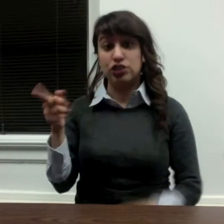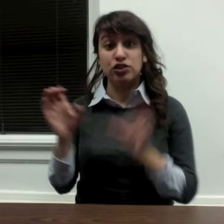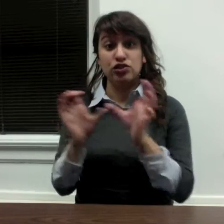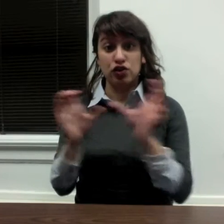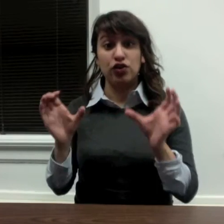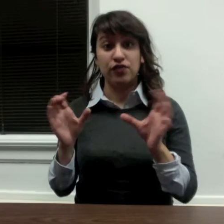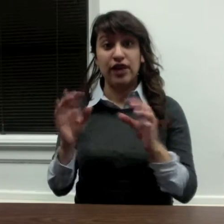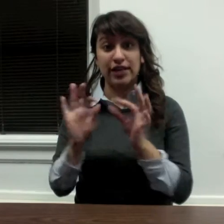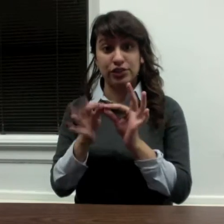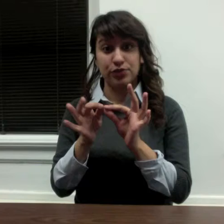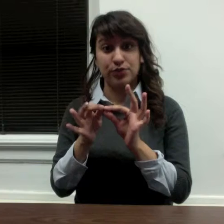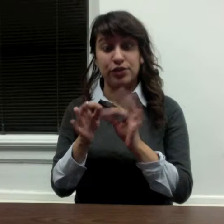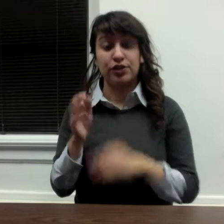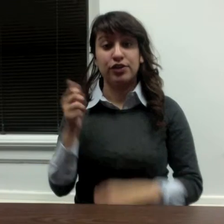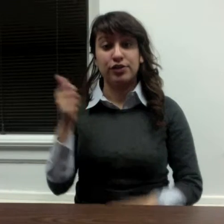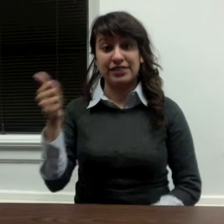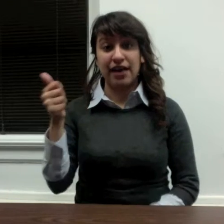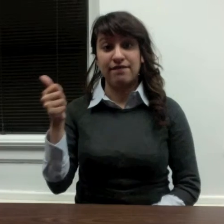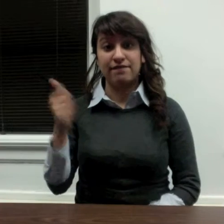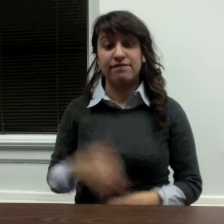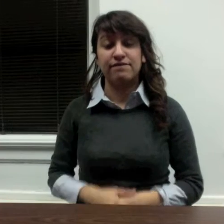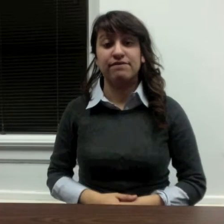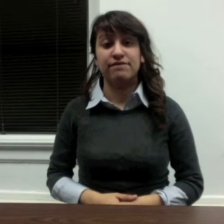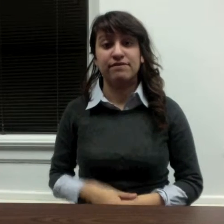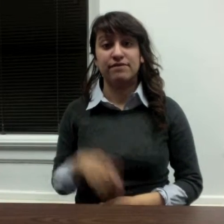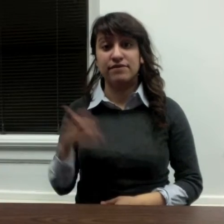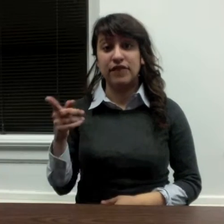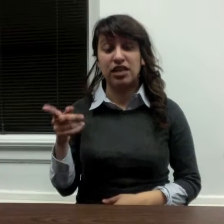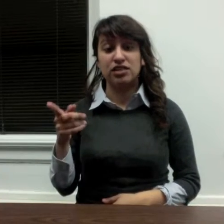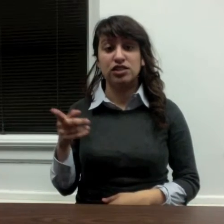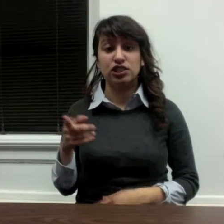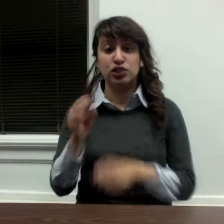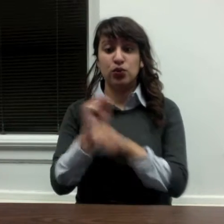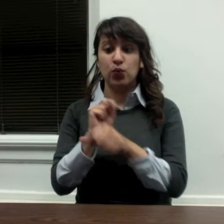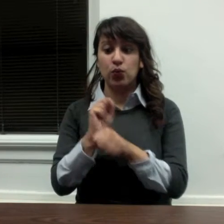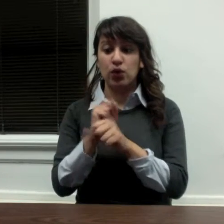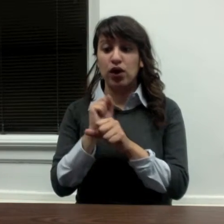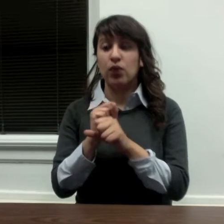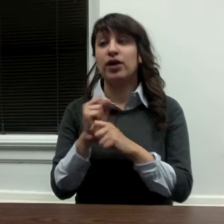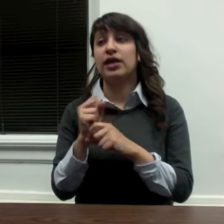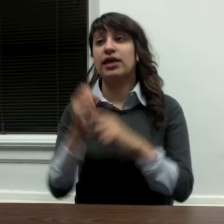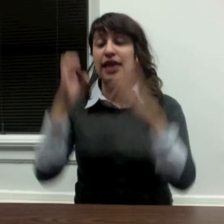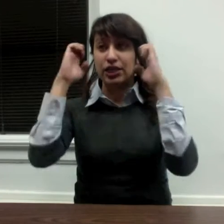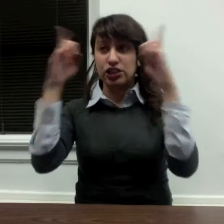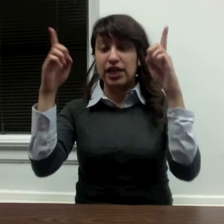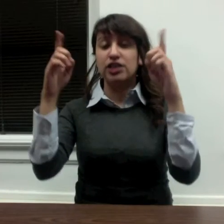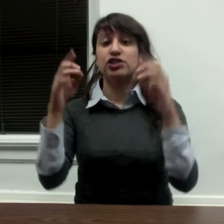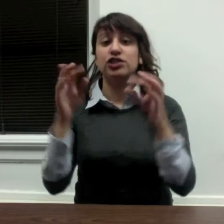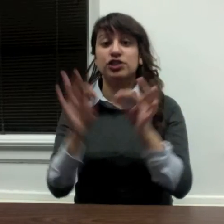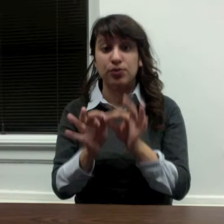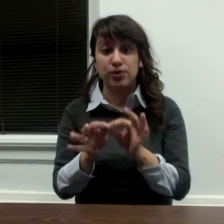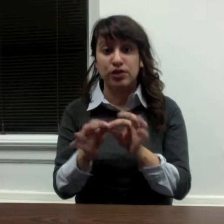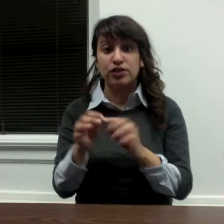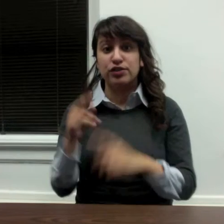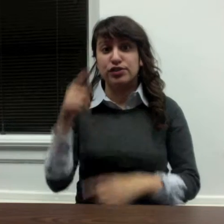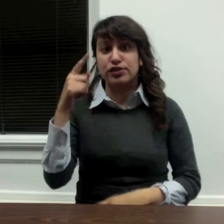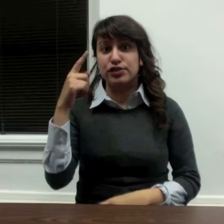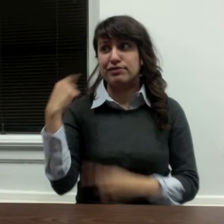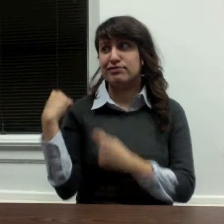just a teacher. She gives workshops all over the country for educational interpreters.